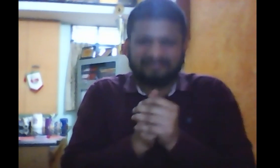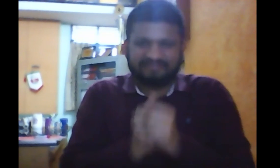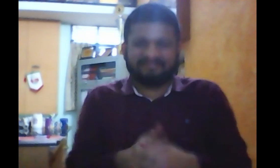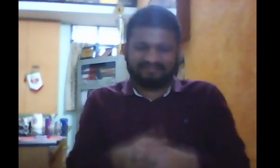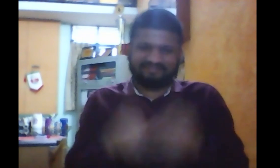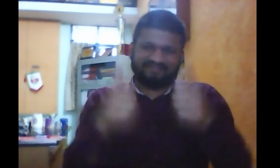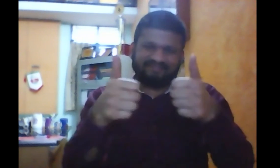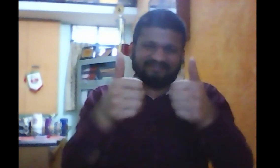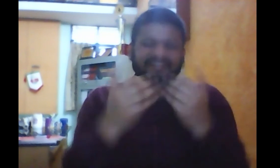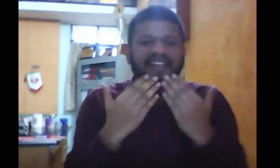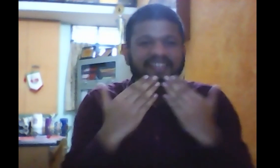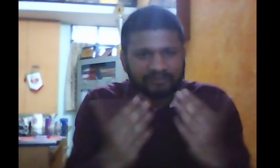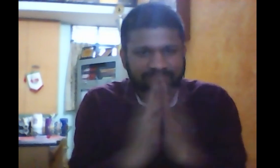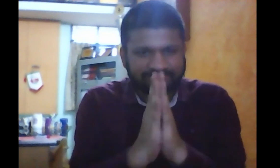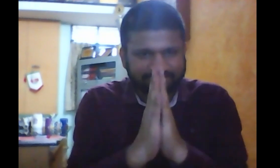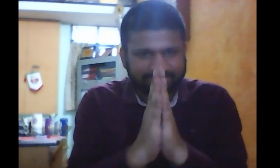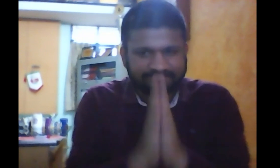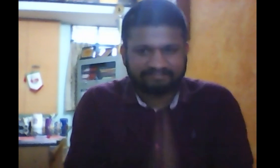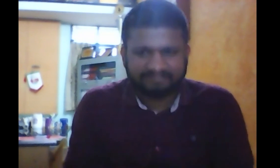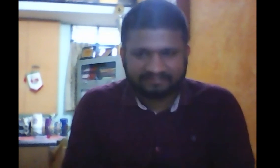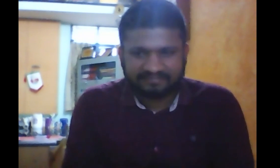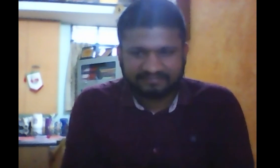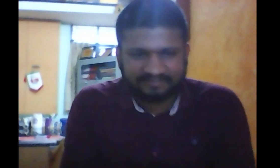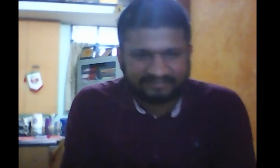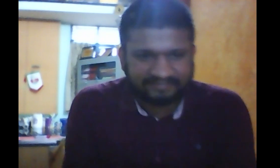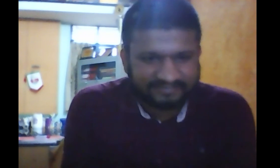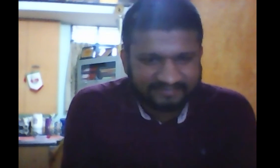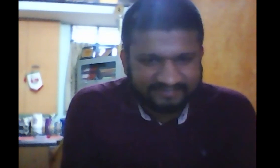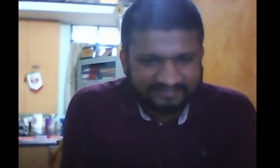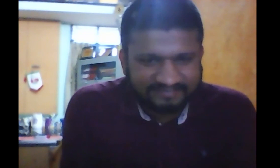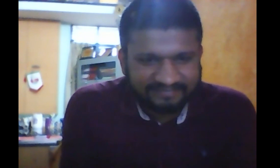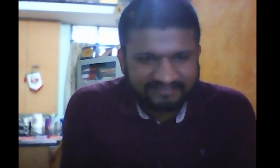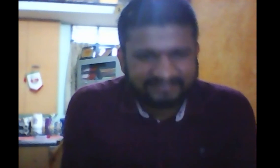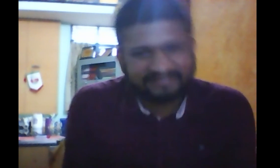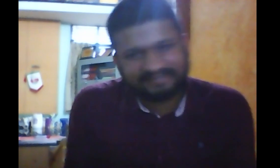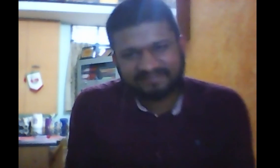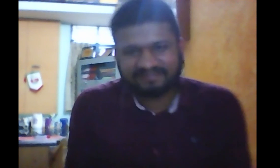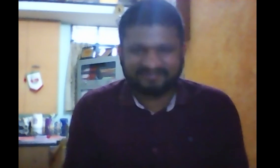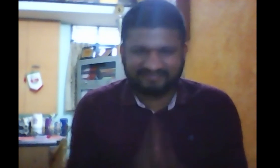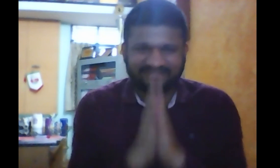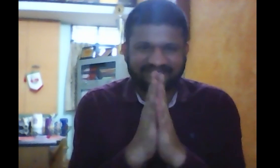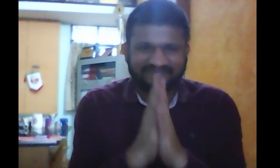Great, great, good work. Thank you, thank you. Bye. Thank you.